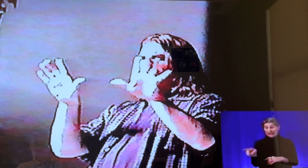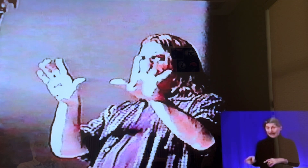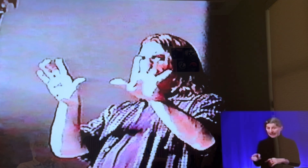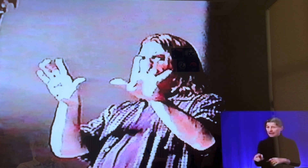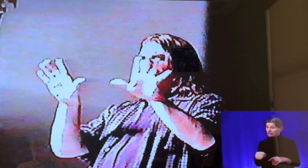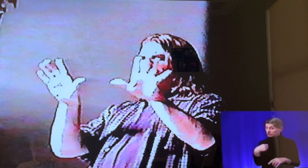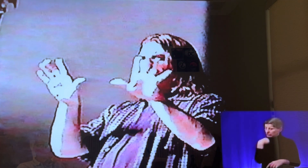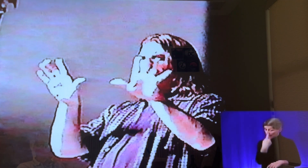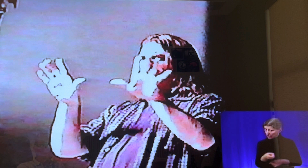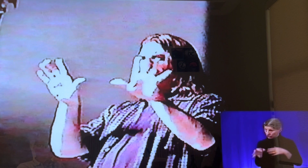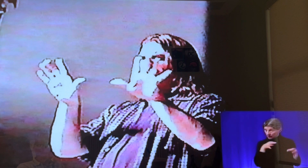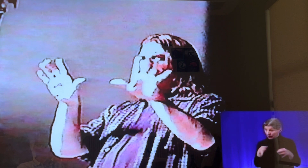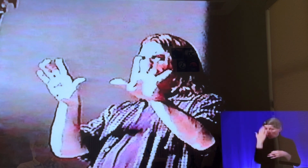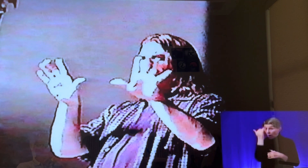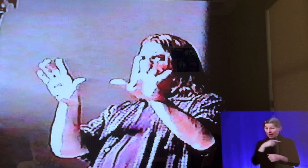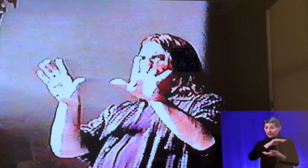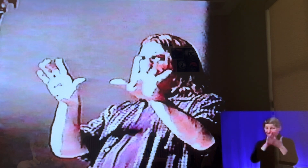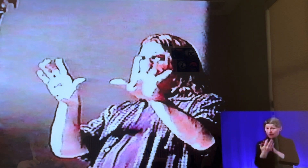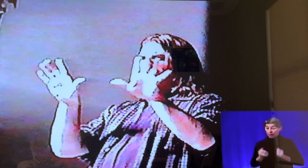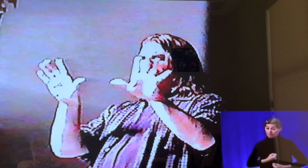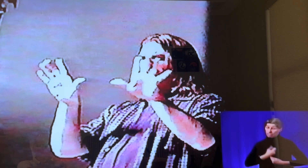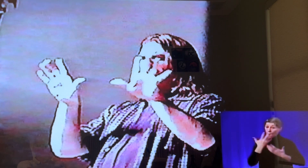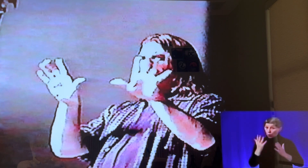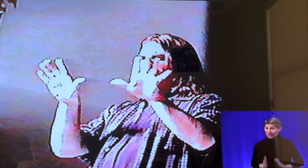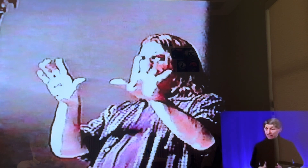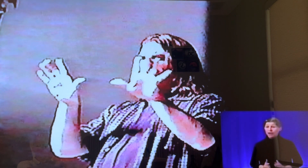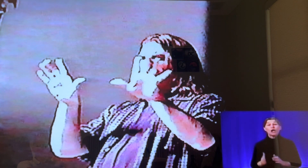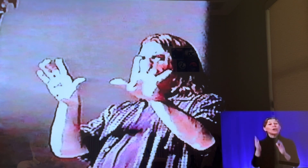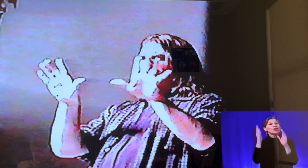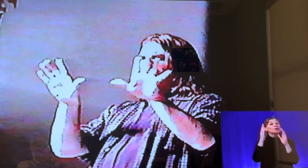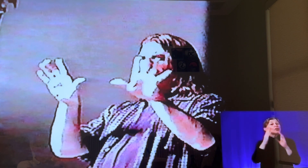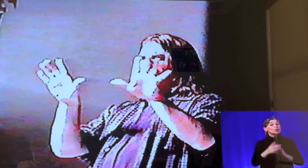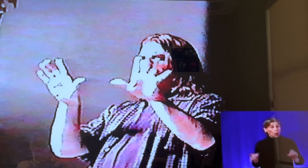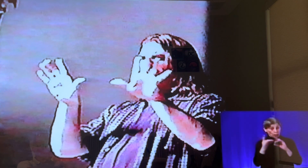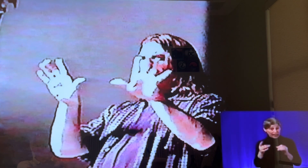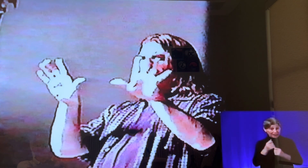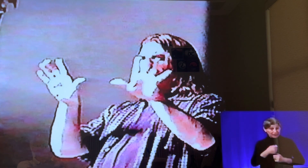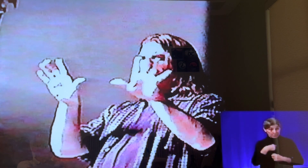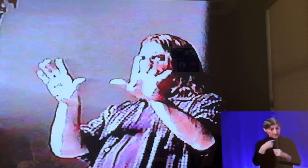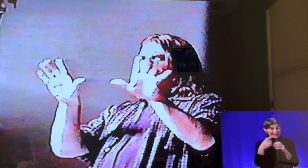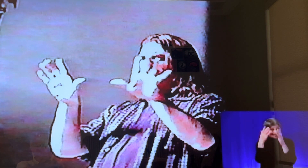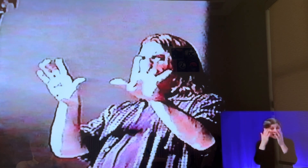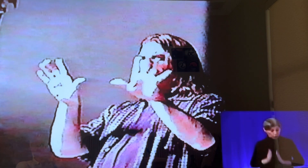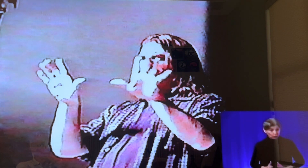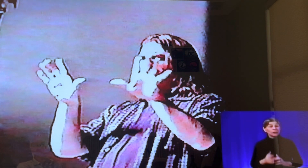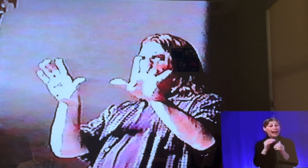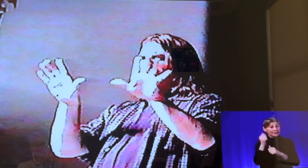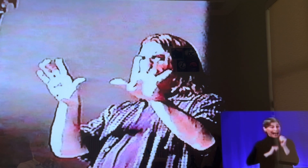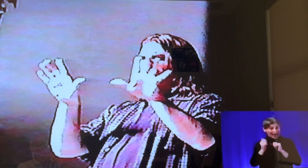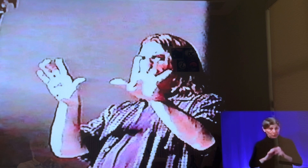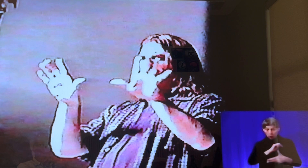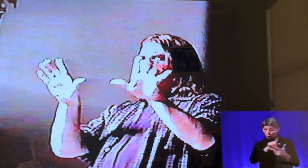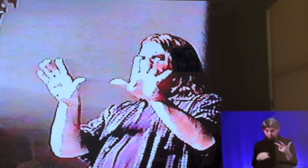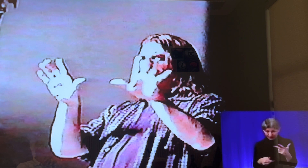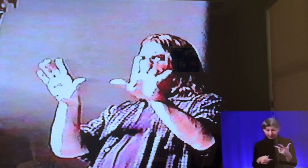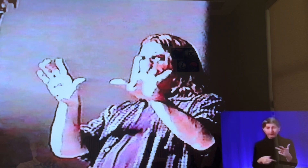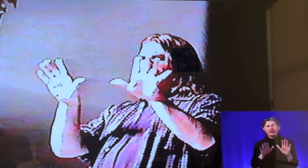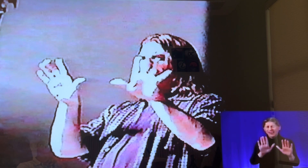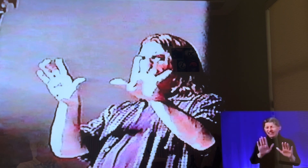became a poet, a storyteller, and an actor. You want to make sure you get all 3 of those in. Let me tell you now that if you're